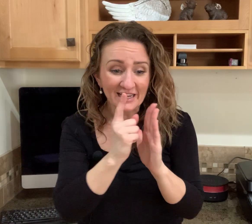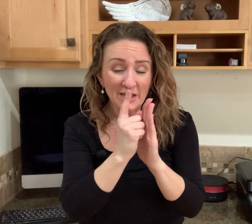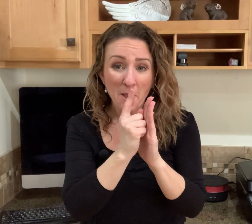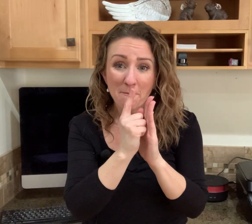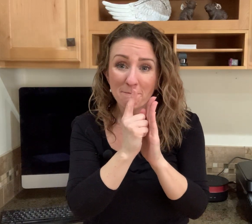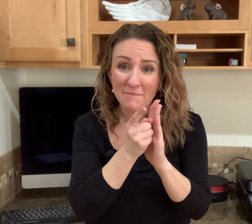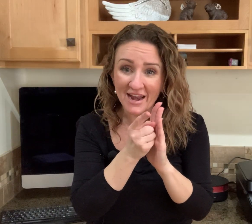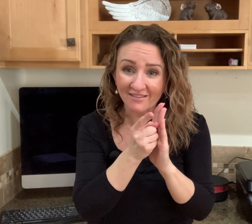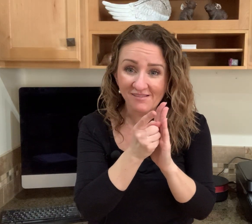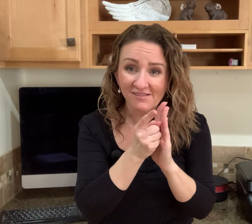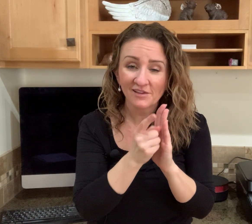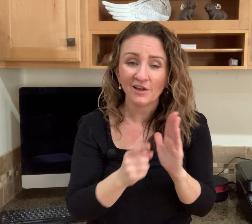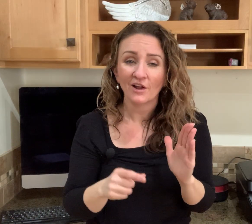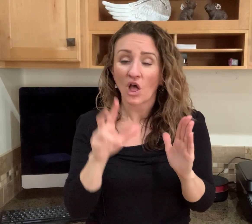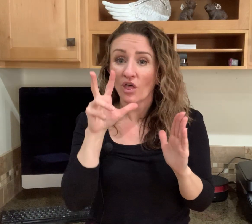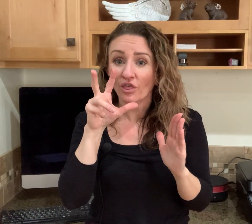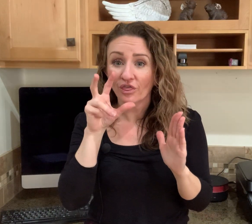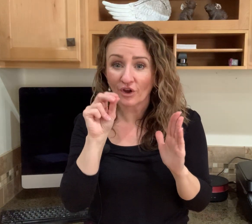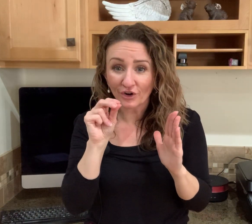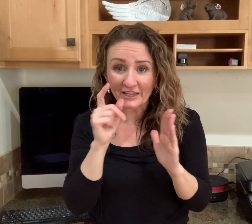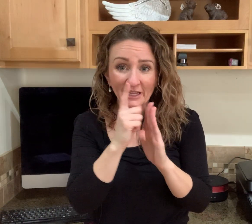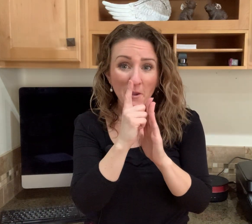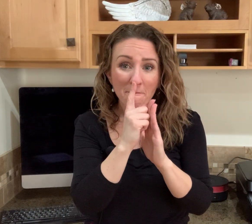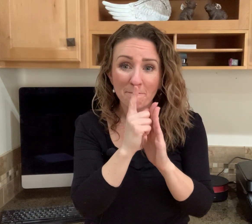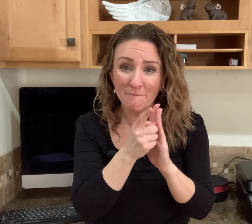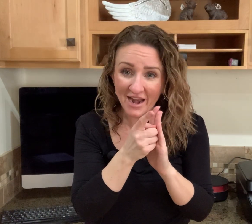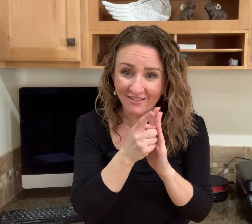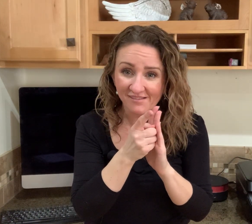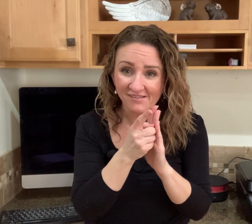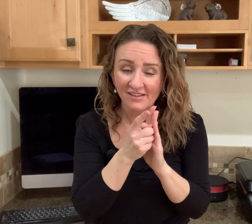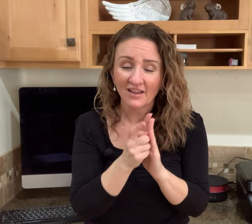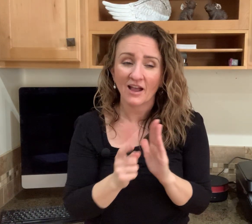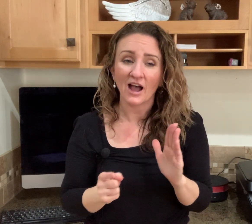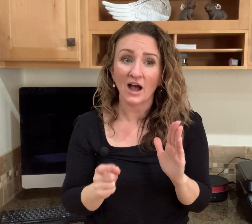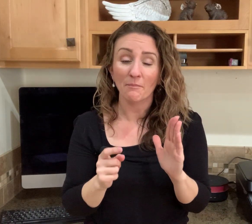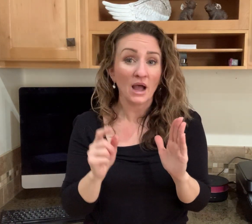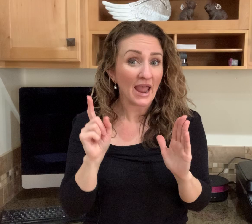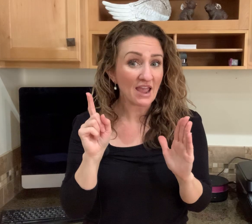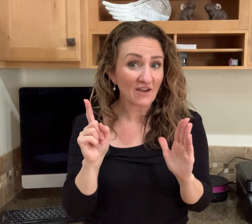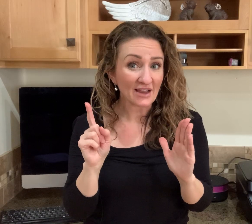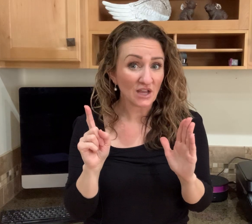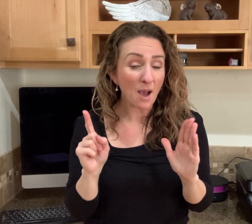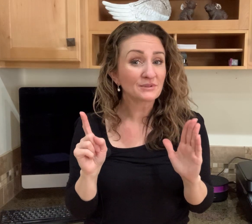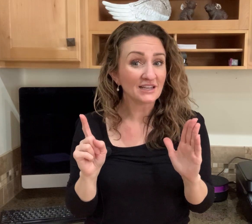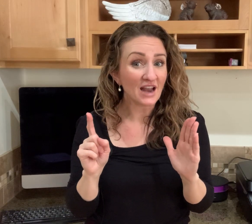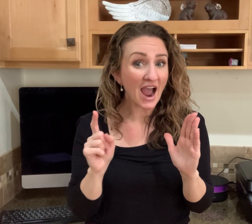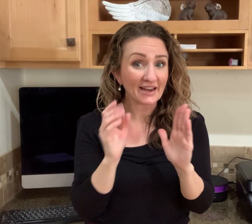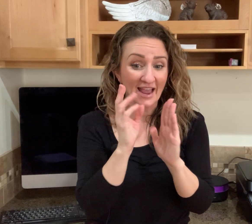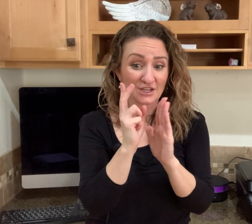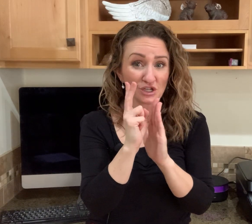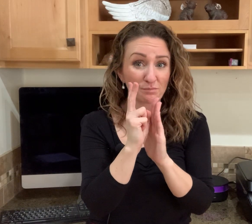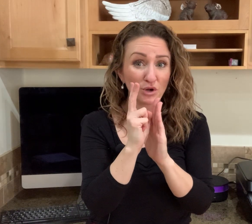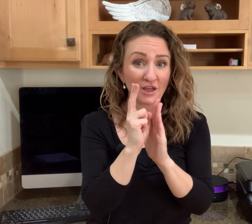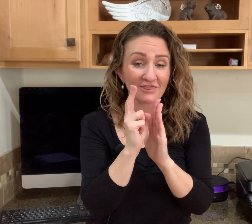20 minutes, 30 minutes. If I up to 9, I can just put